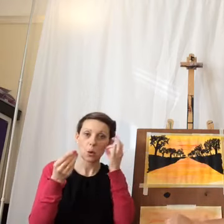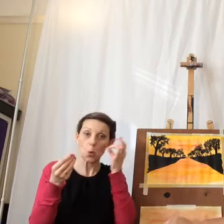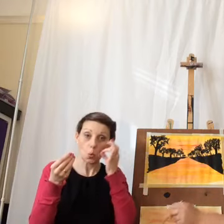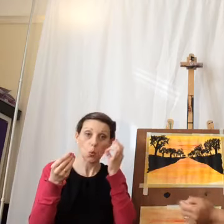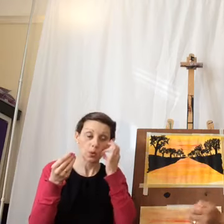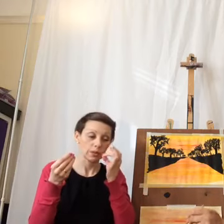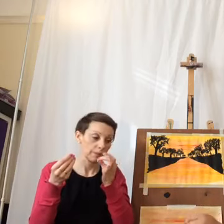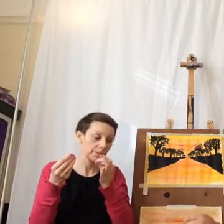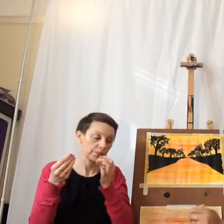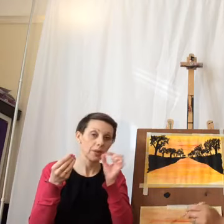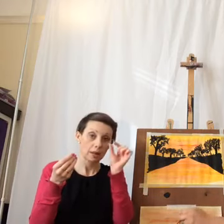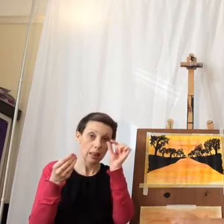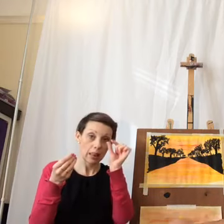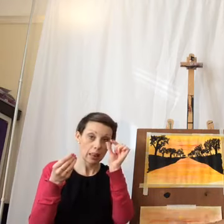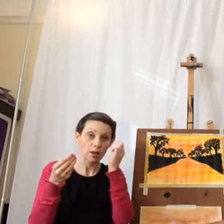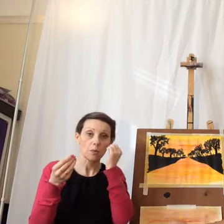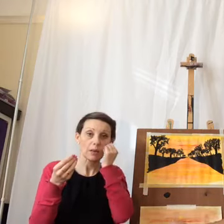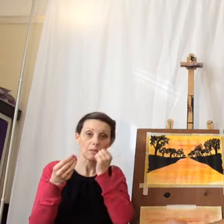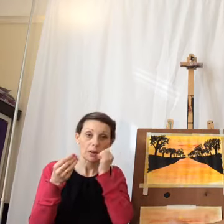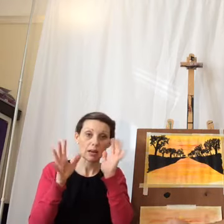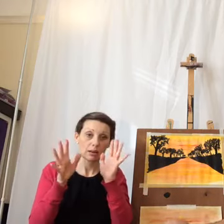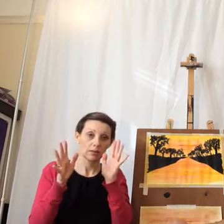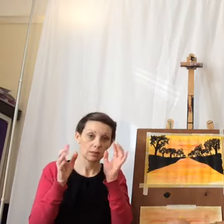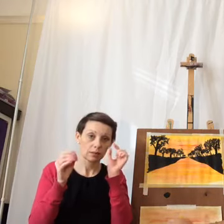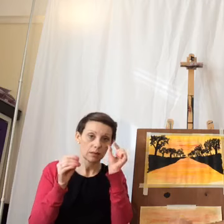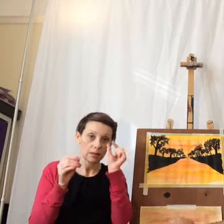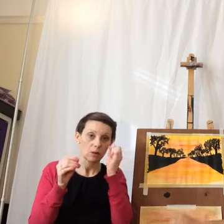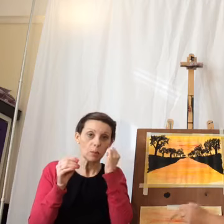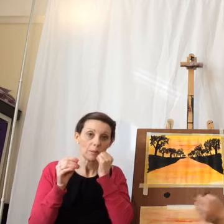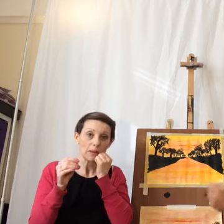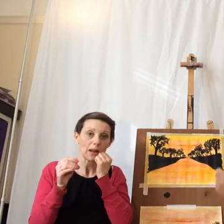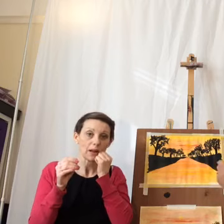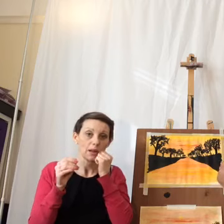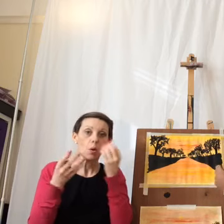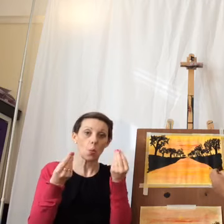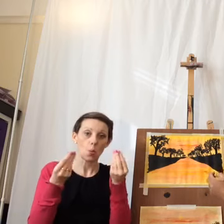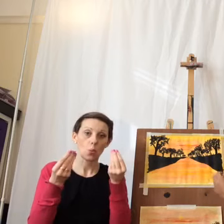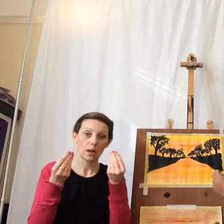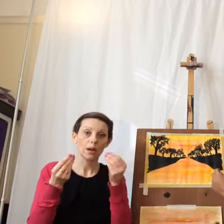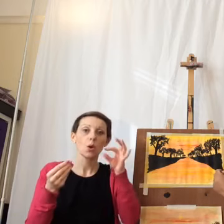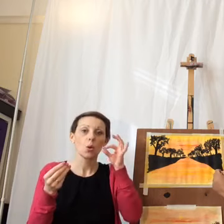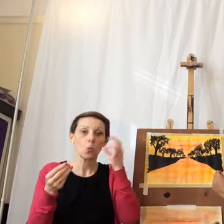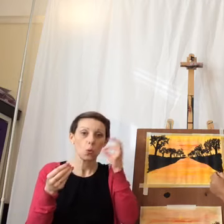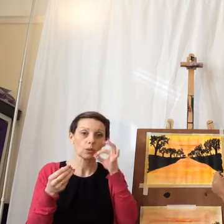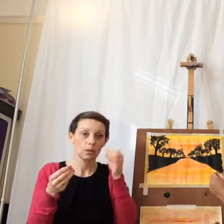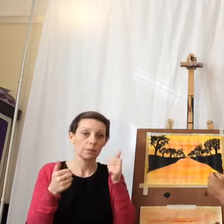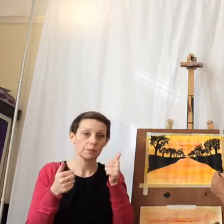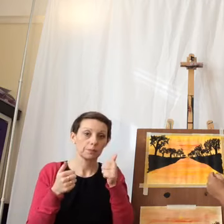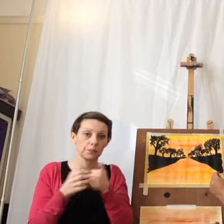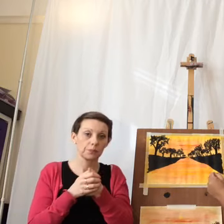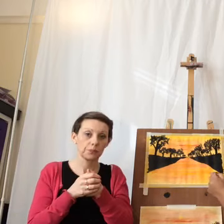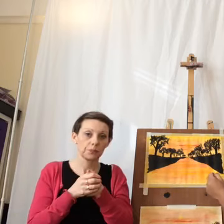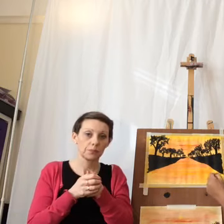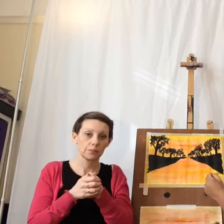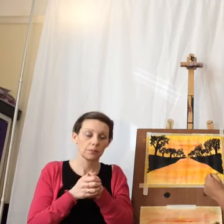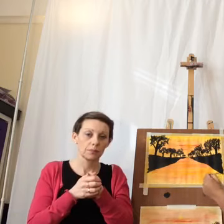With the black still on it, don't clean it off completely, because then we're going to